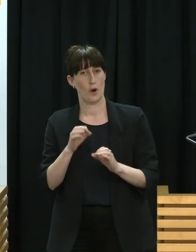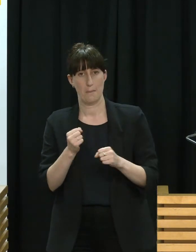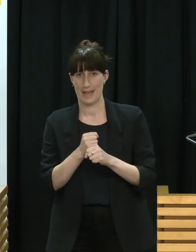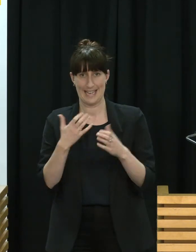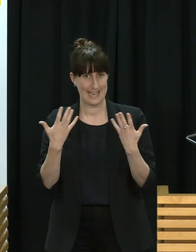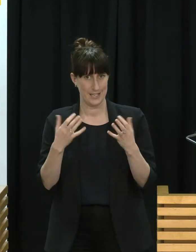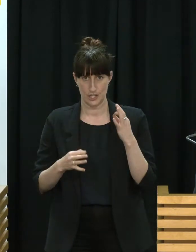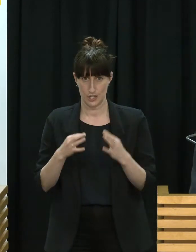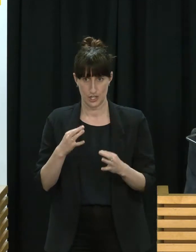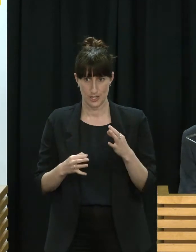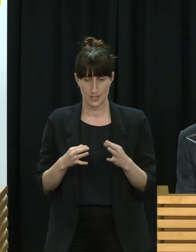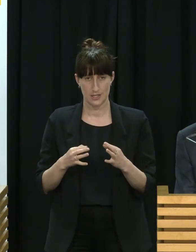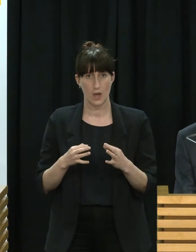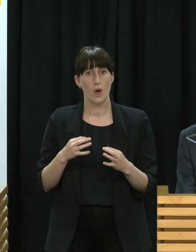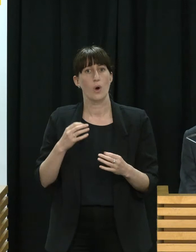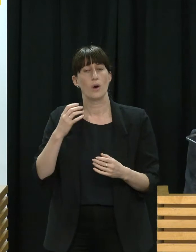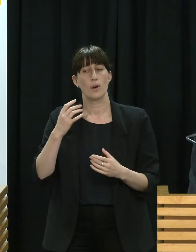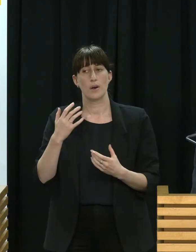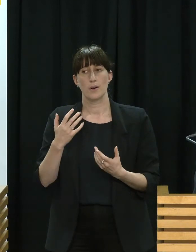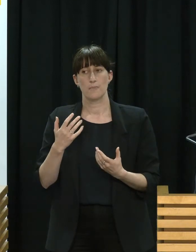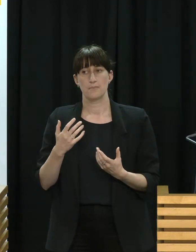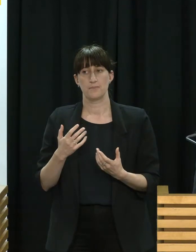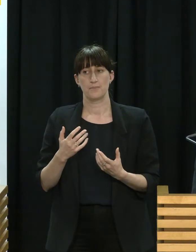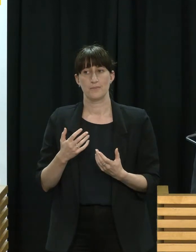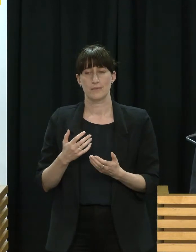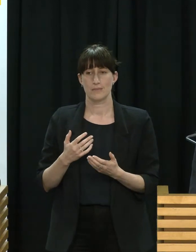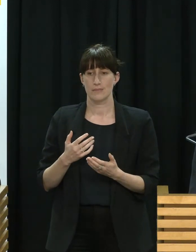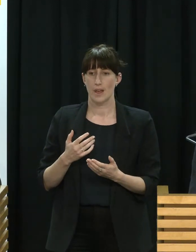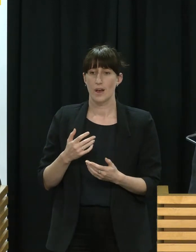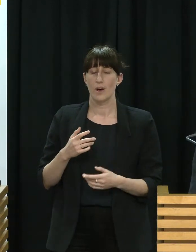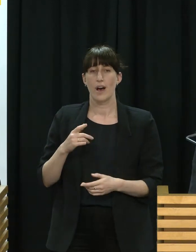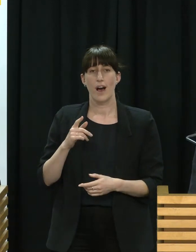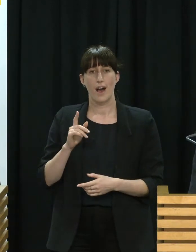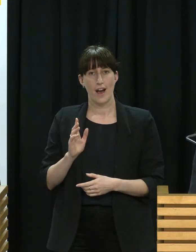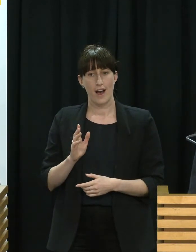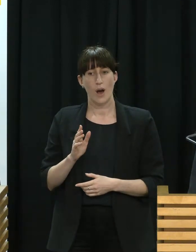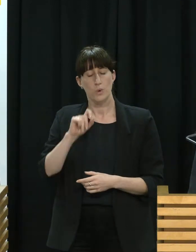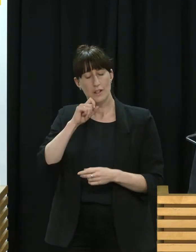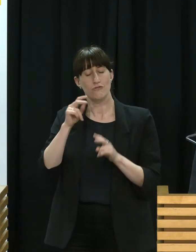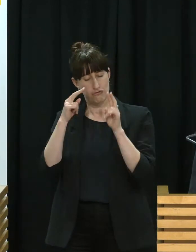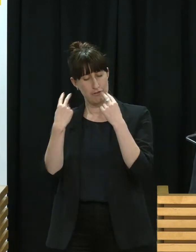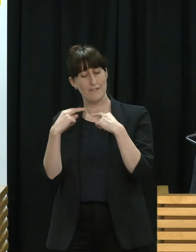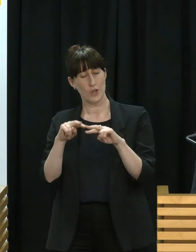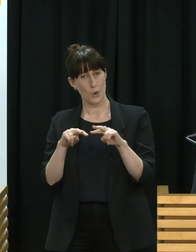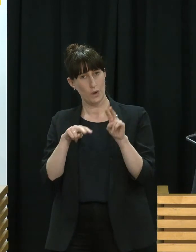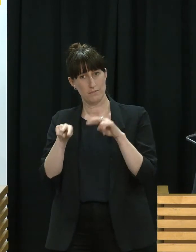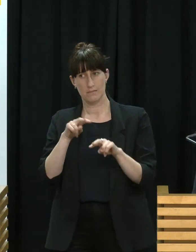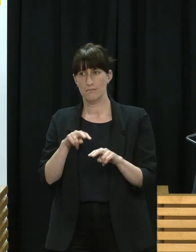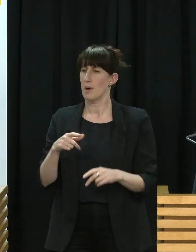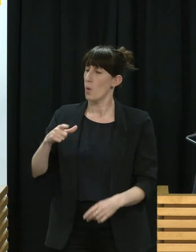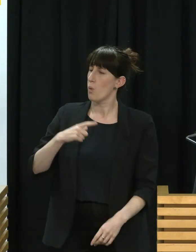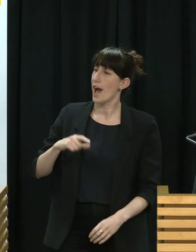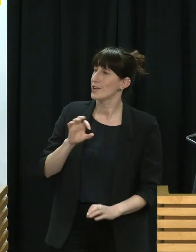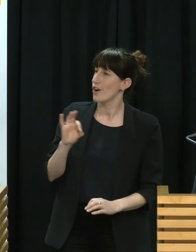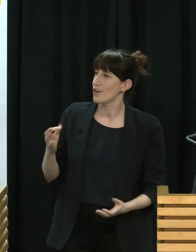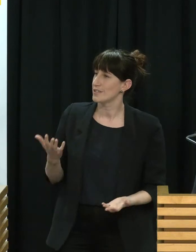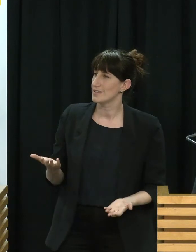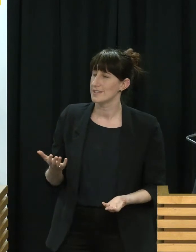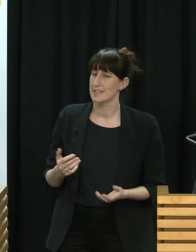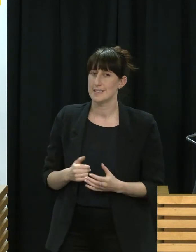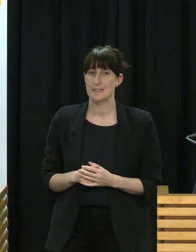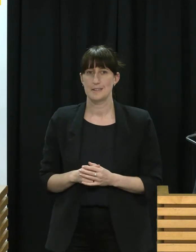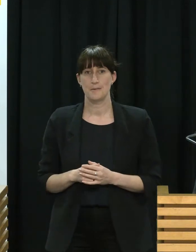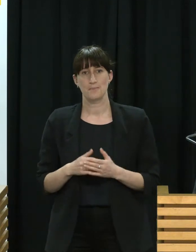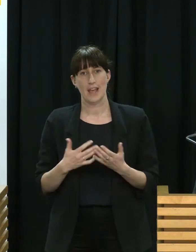point, and I'm just foreshadowing to you that they'll keep it under review. What's the case against it? Well, you have to look